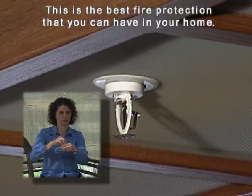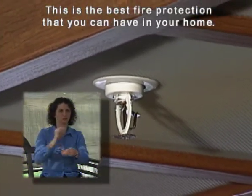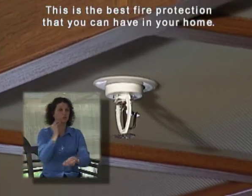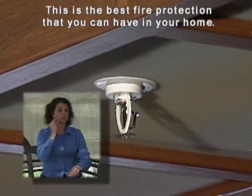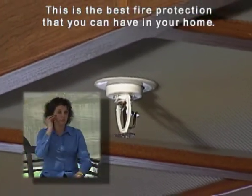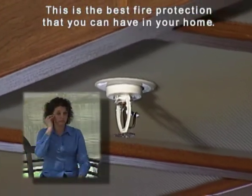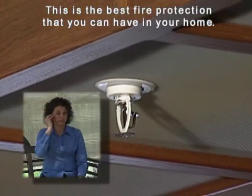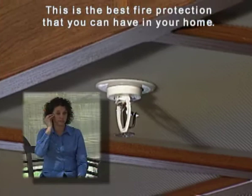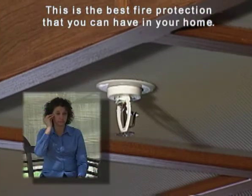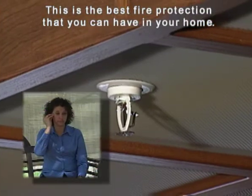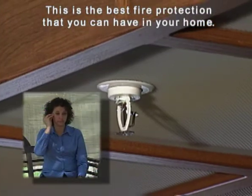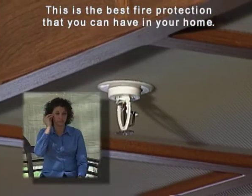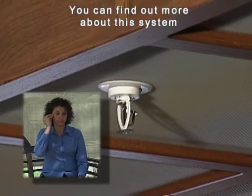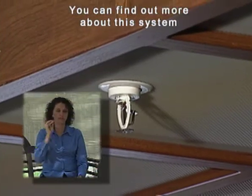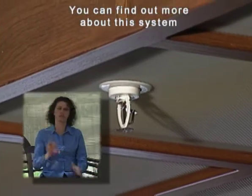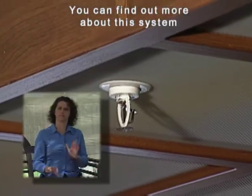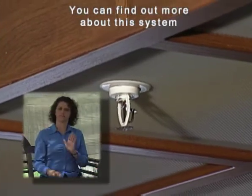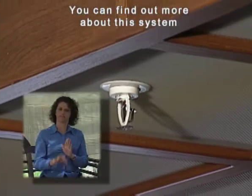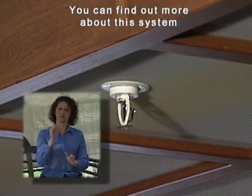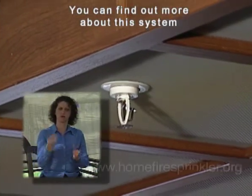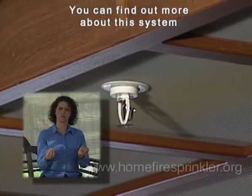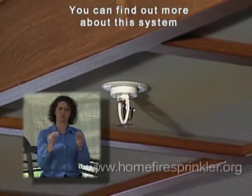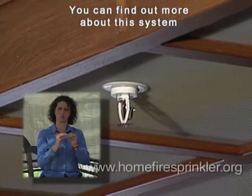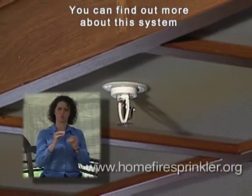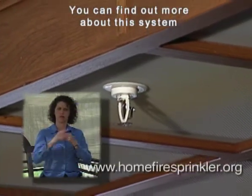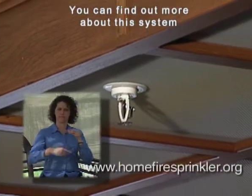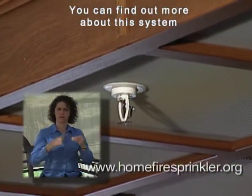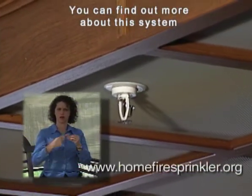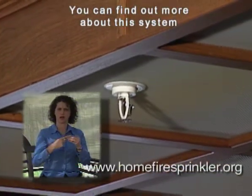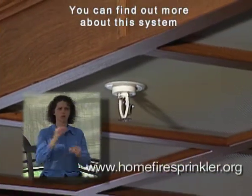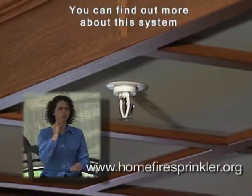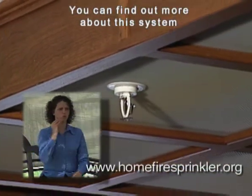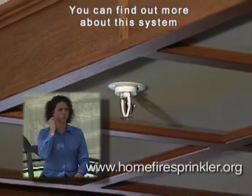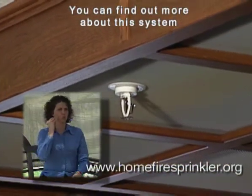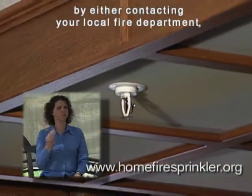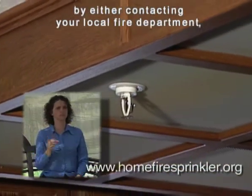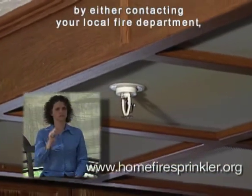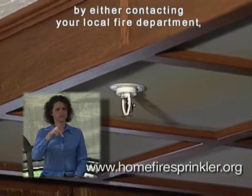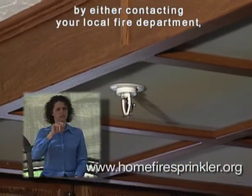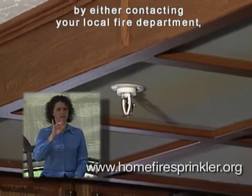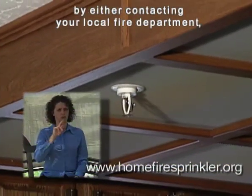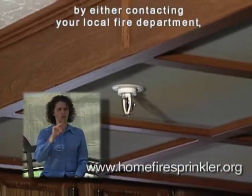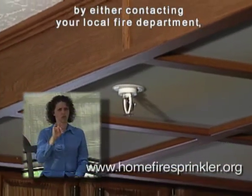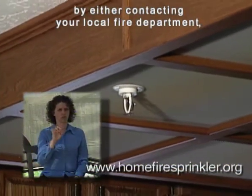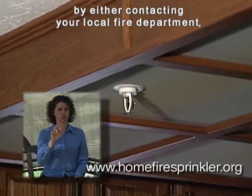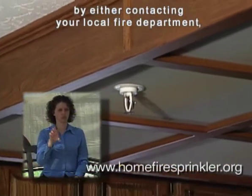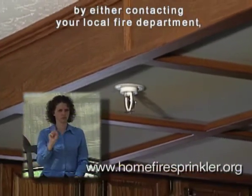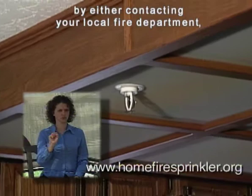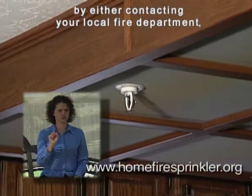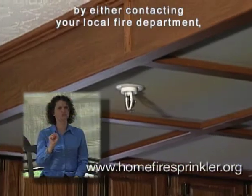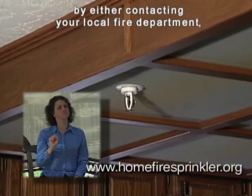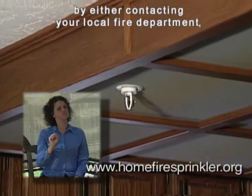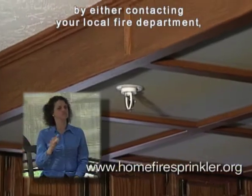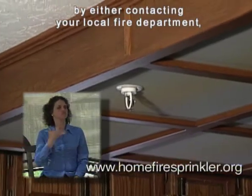home. You can find out more about this system by either contacting your local fire